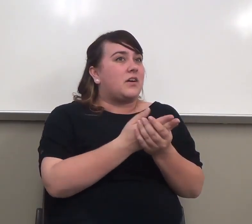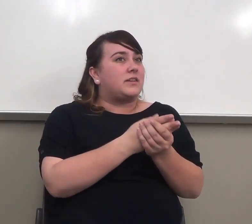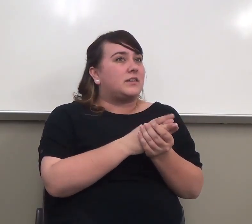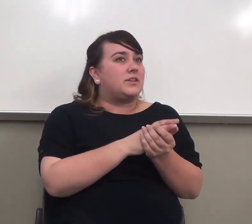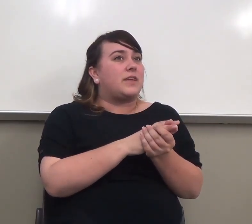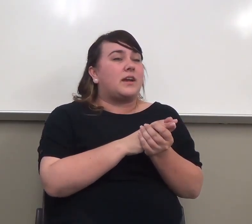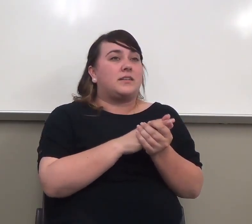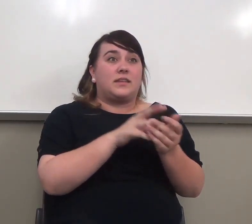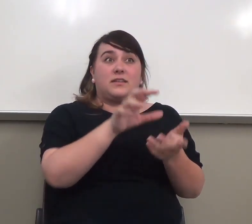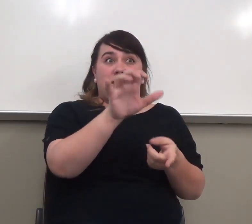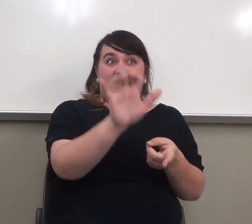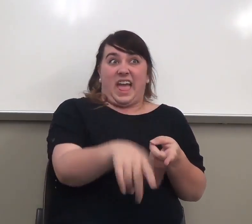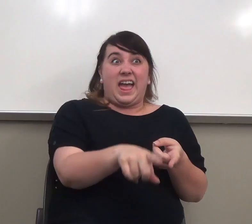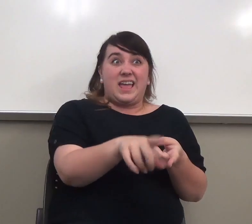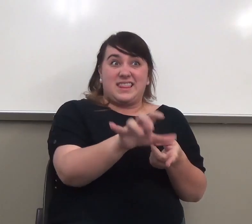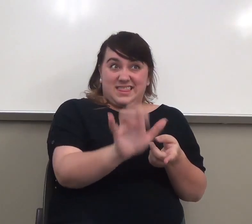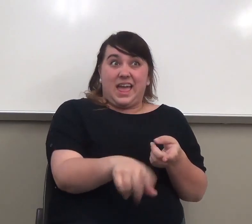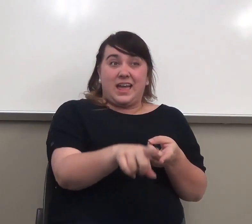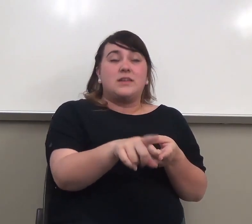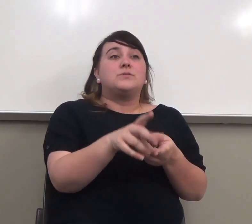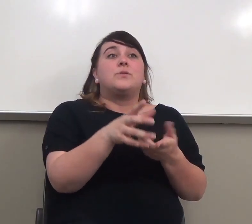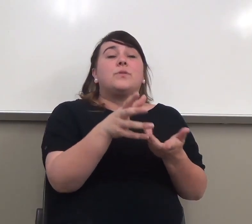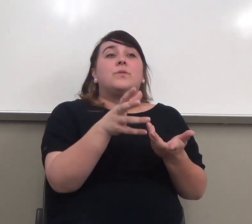What kind of email are you gonna send